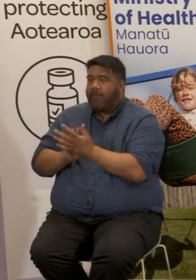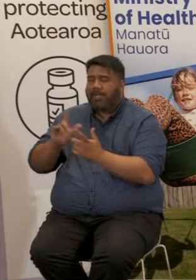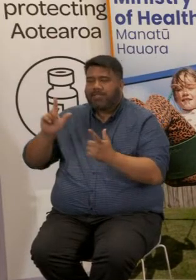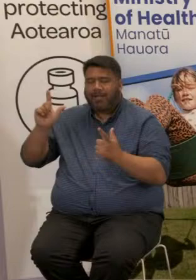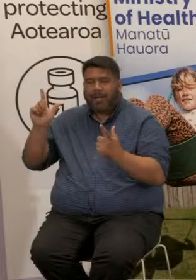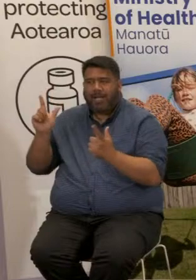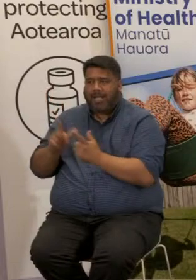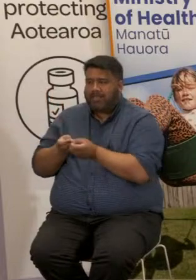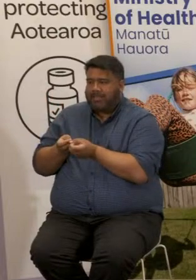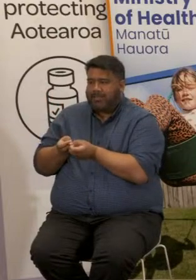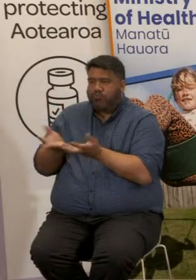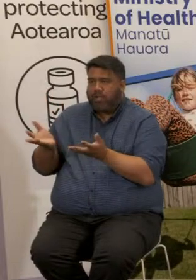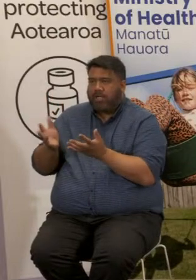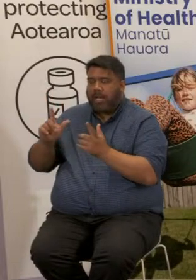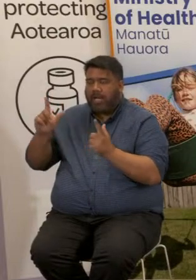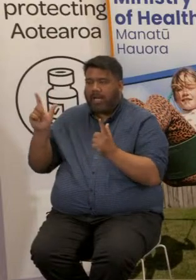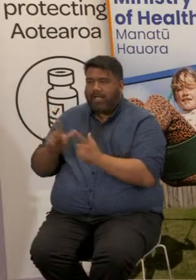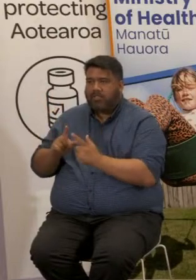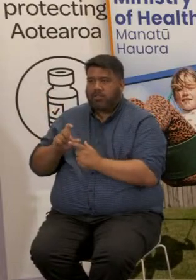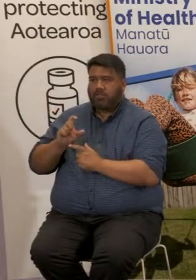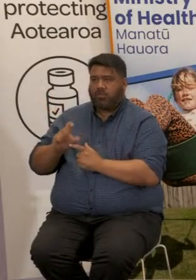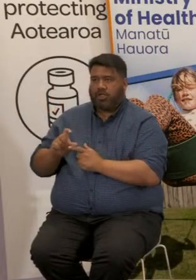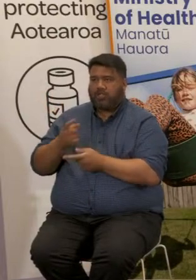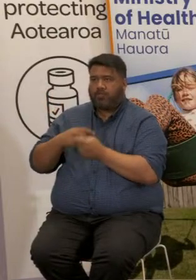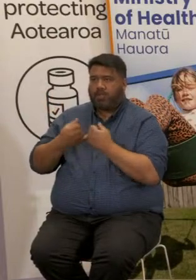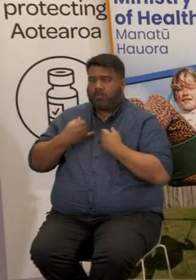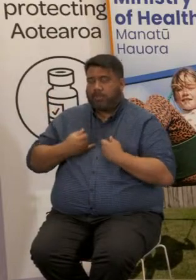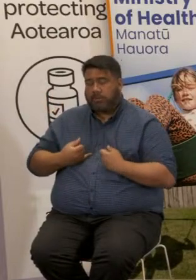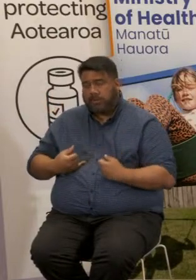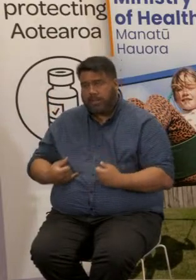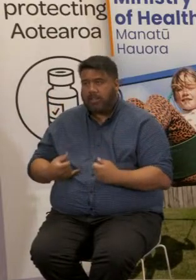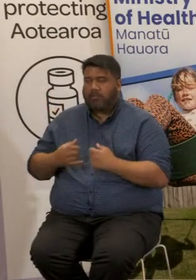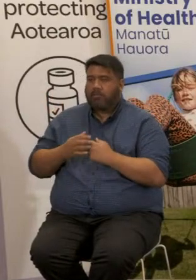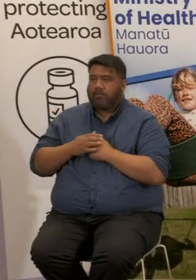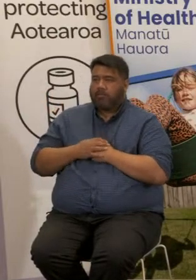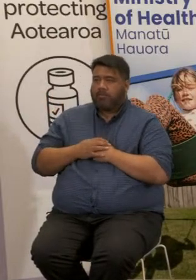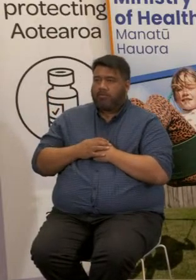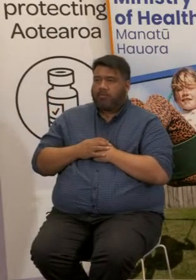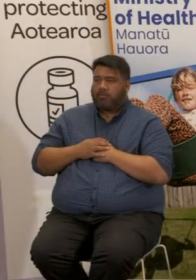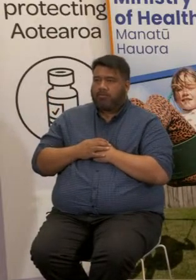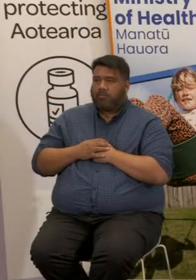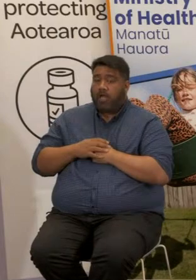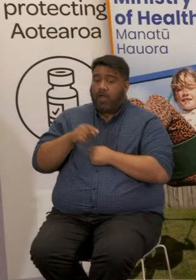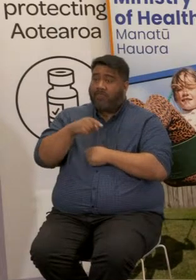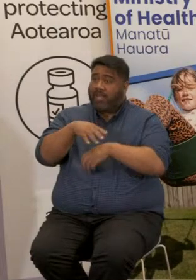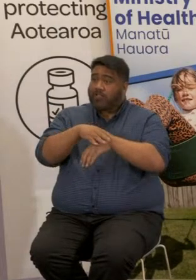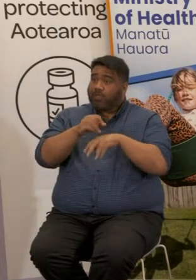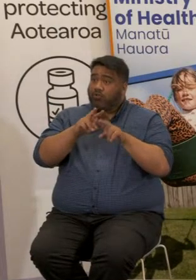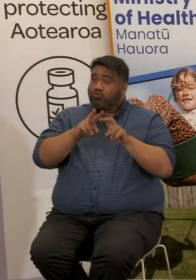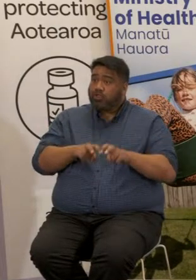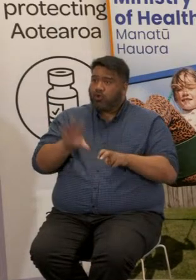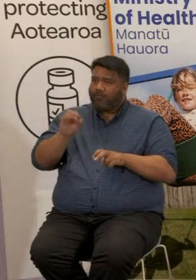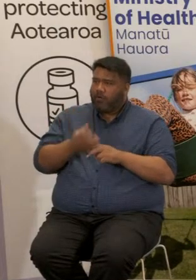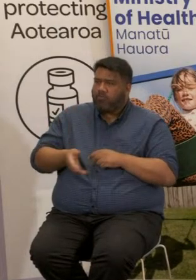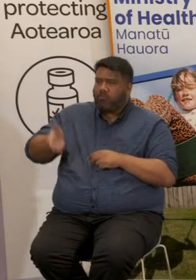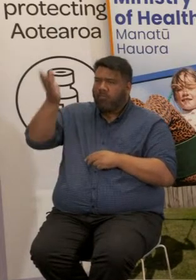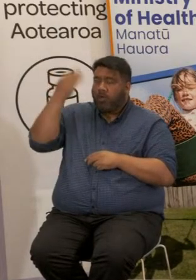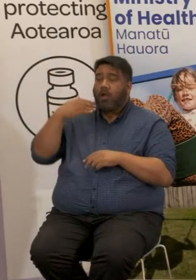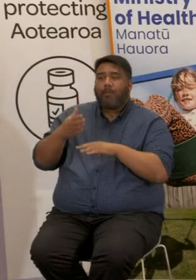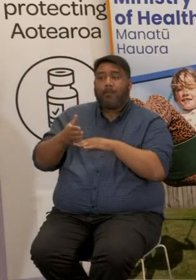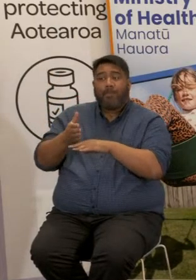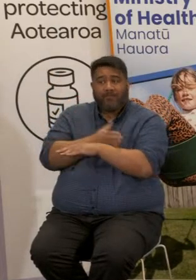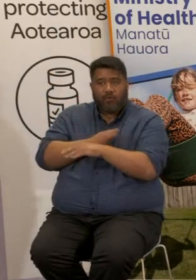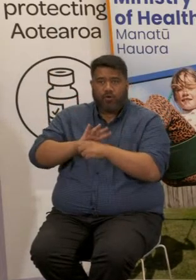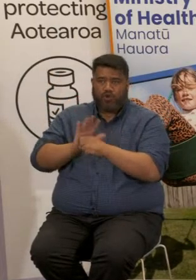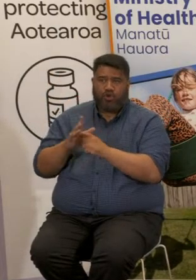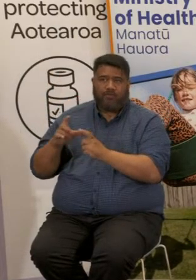that's key information for New Zealand. Now that study wasn't actually when they had the Delta variation, so just to reassure you that it does follow through